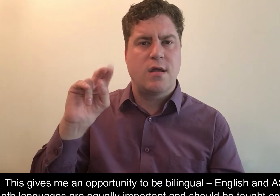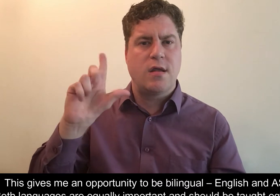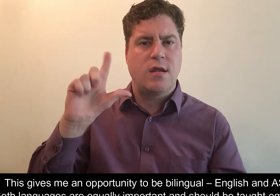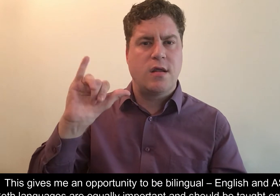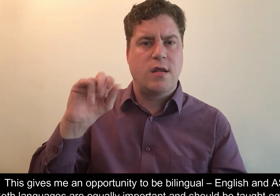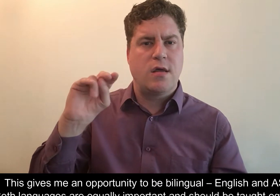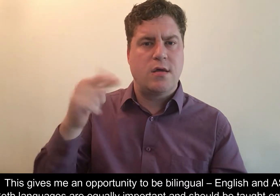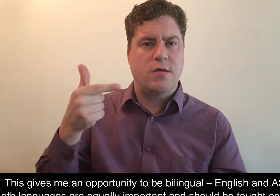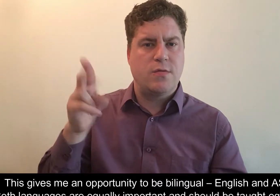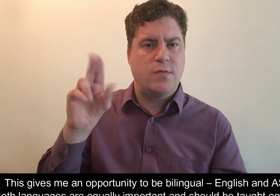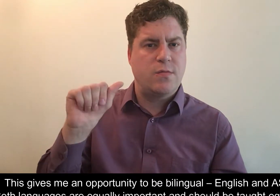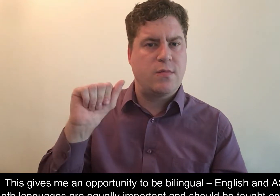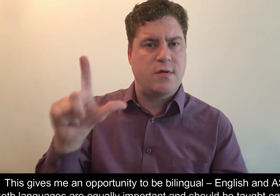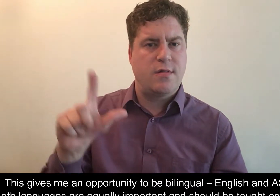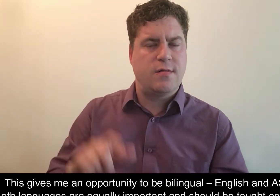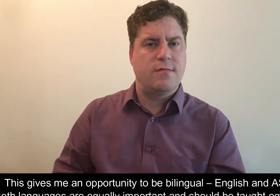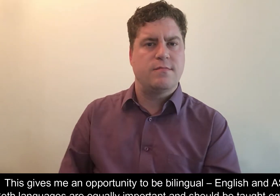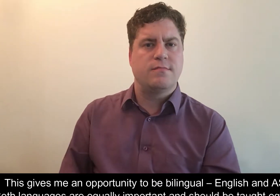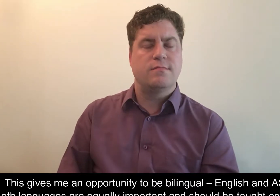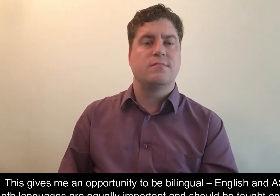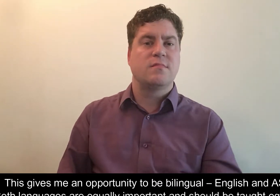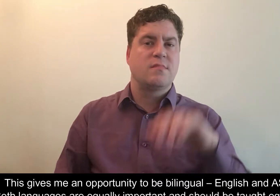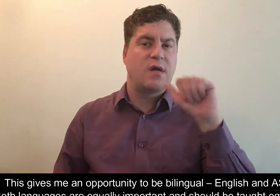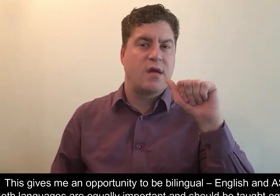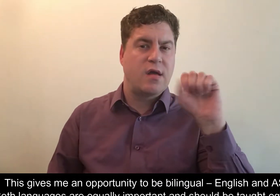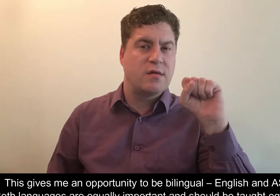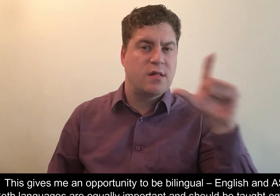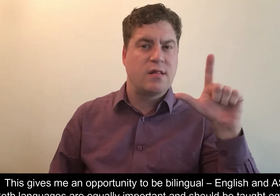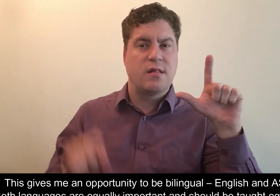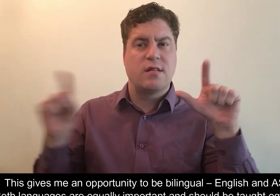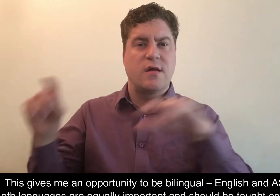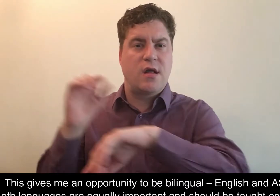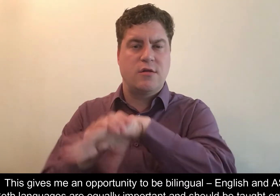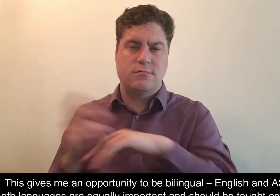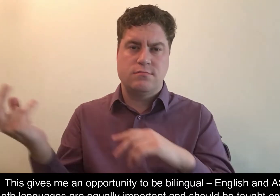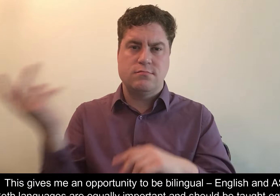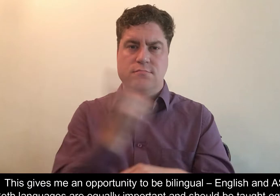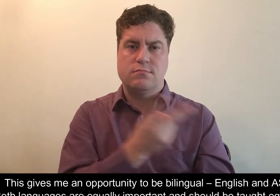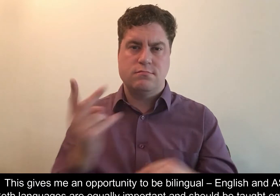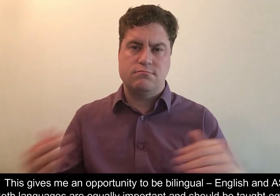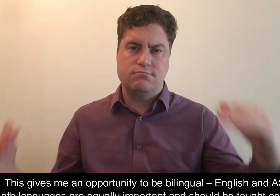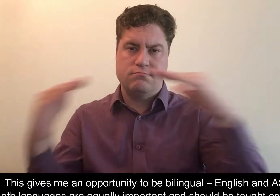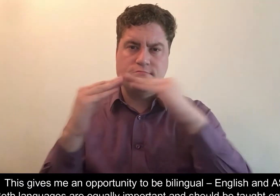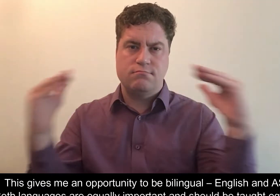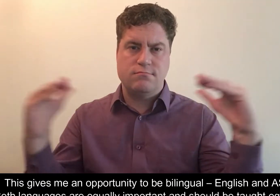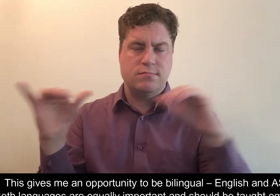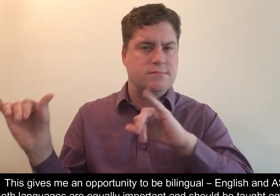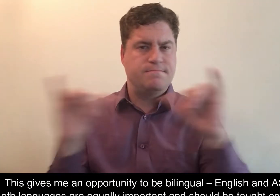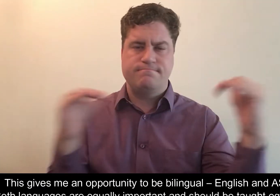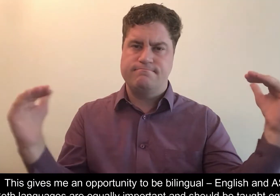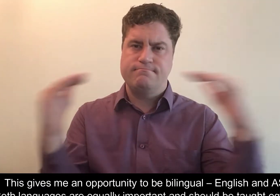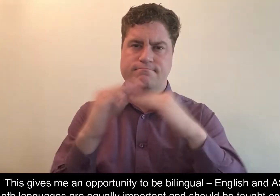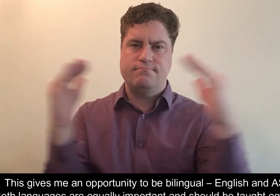I got an opportunity to become bilingual, ASL and English